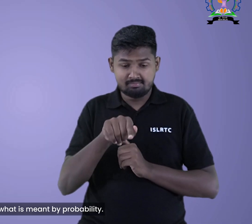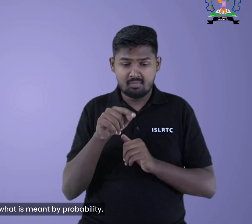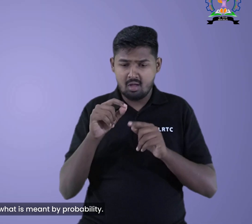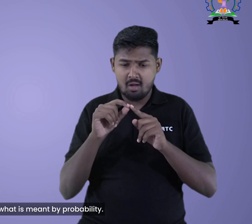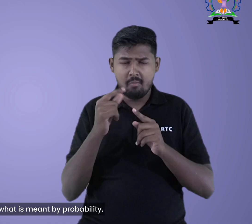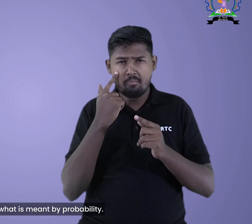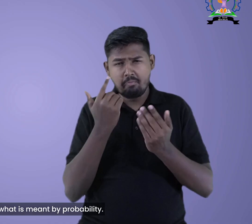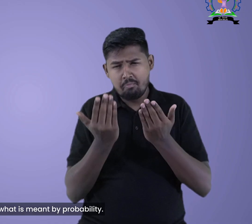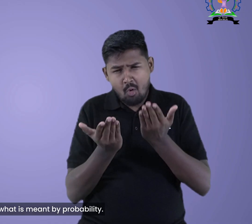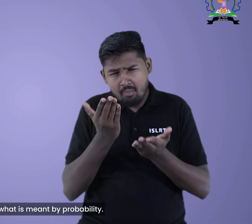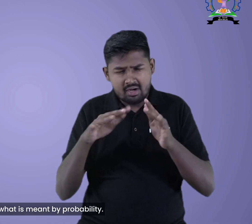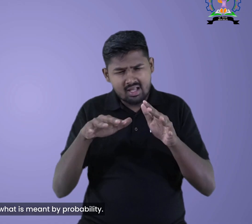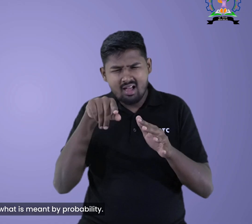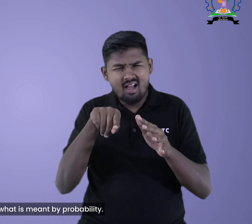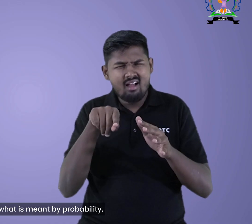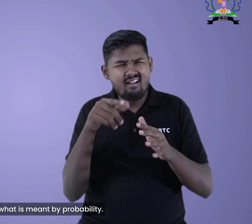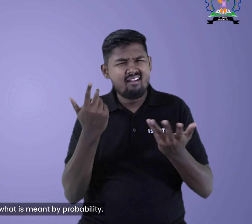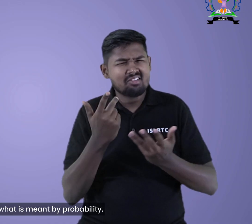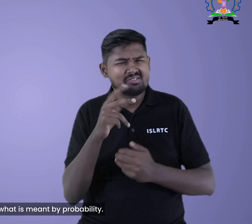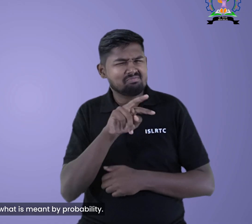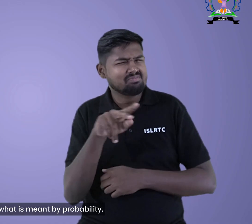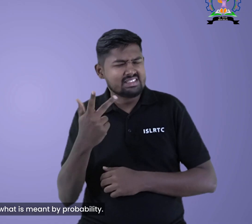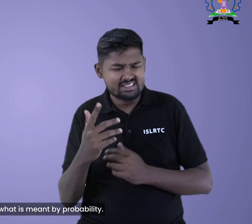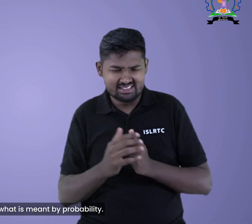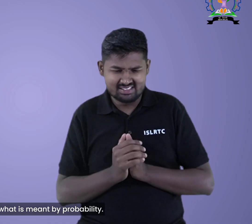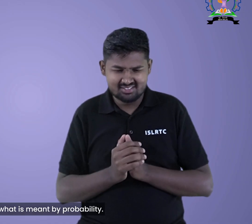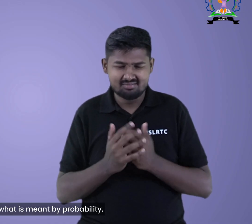Think about what is meant by probability.